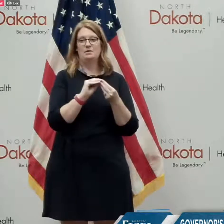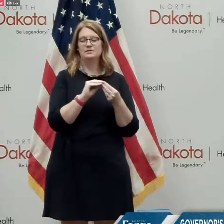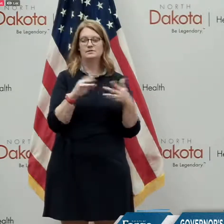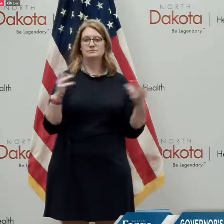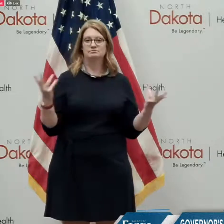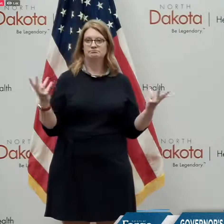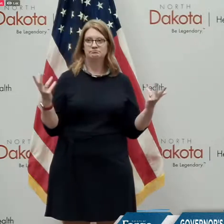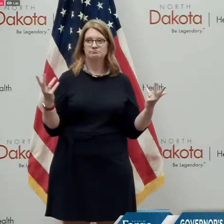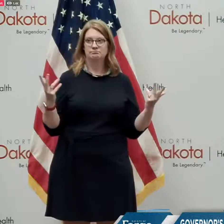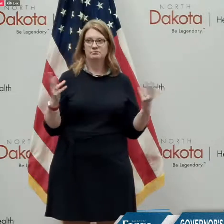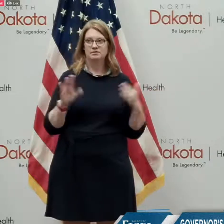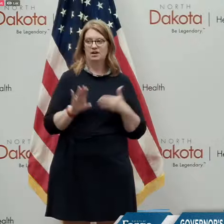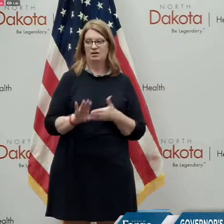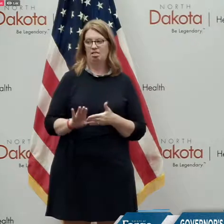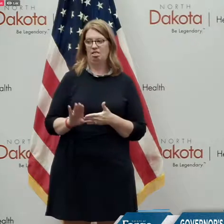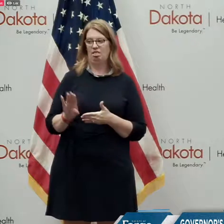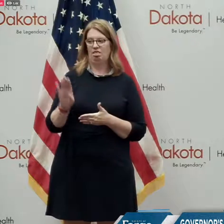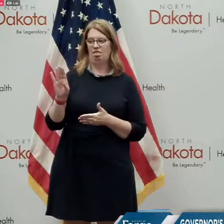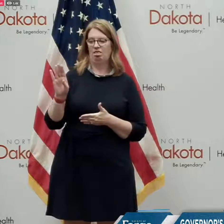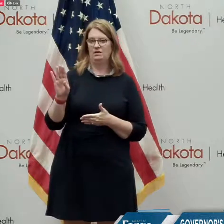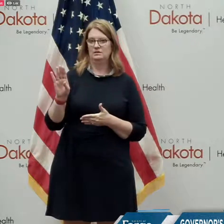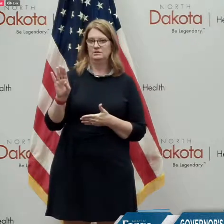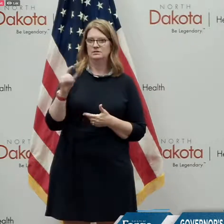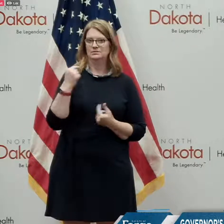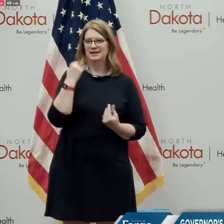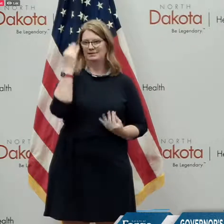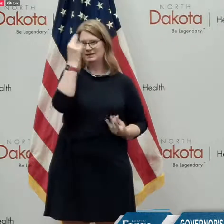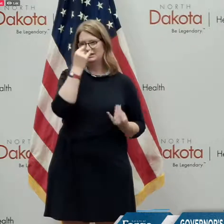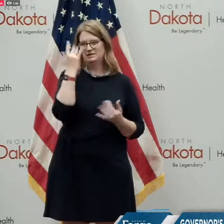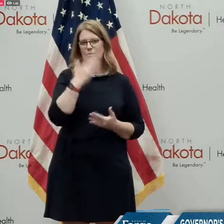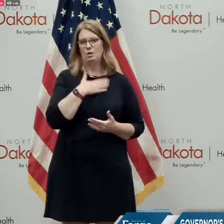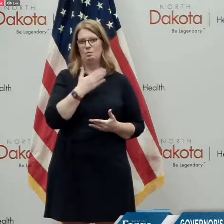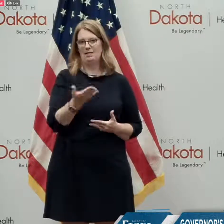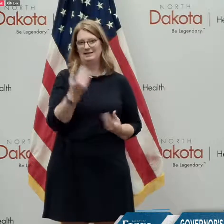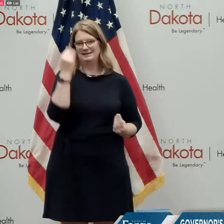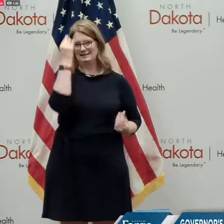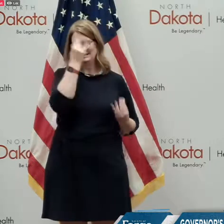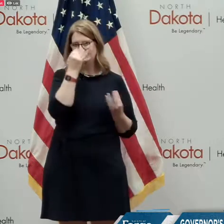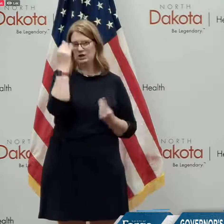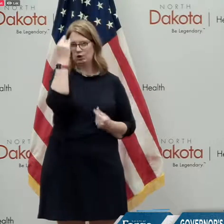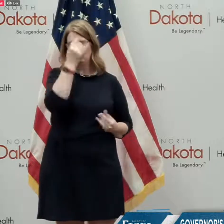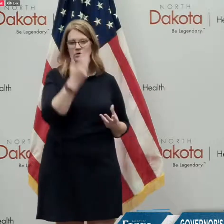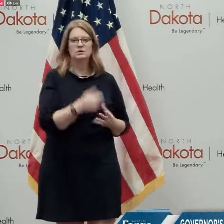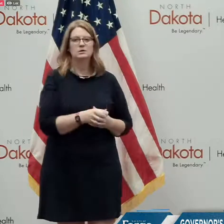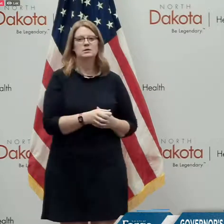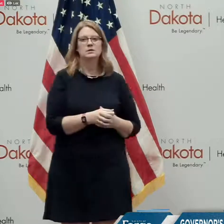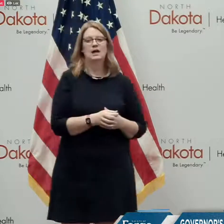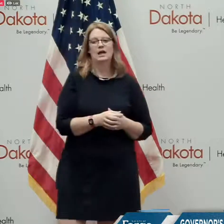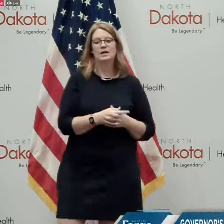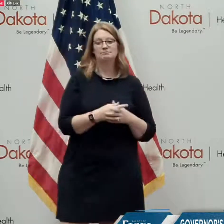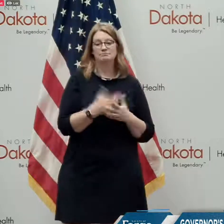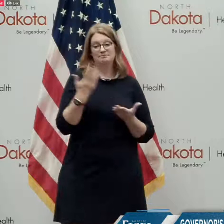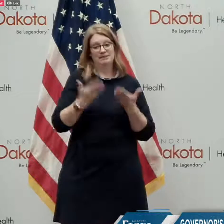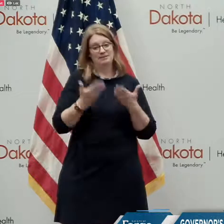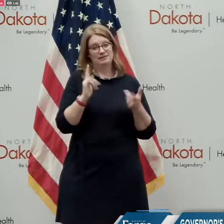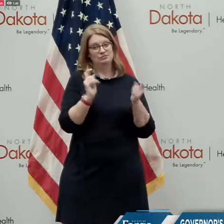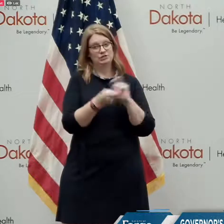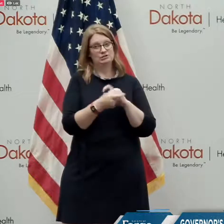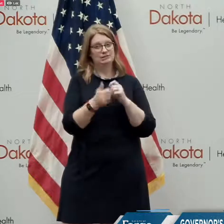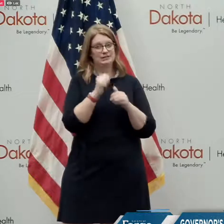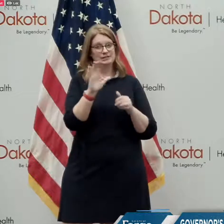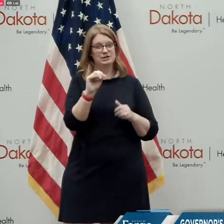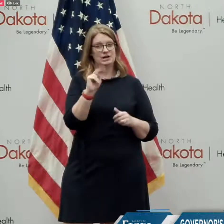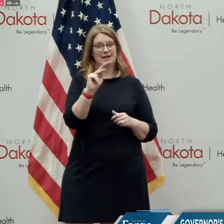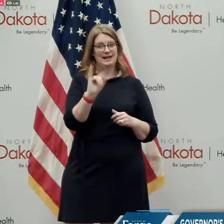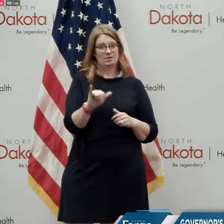potentially in the wrong direction, and it's something that we would have to consider and are willing to consider, that we would, on a county by county basis, move some